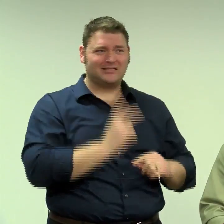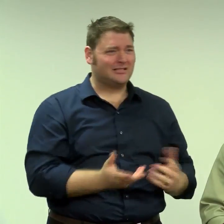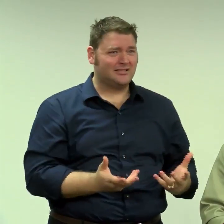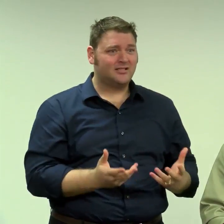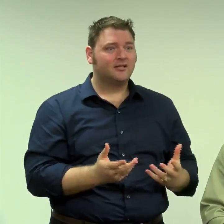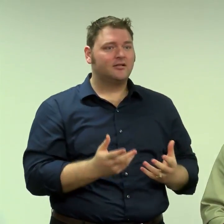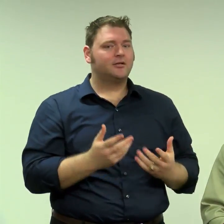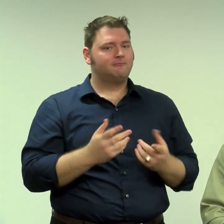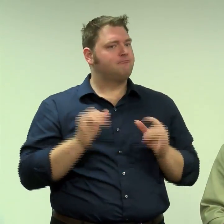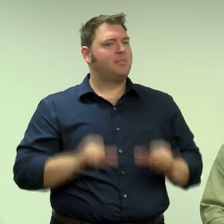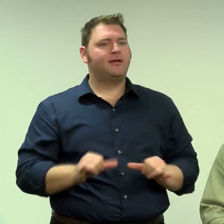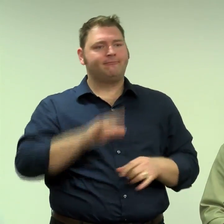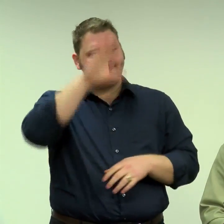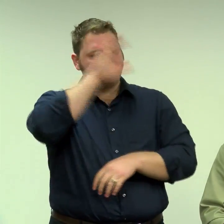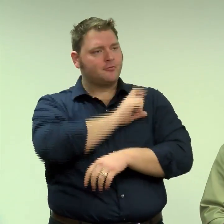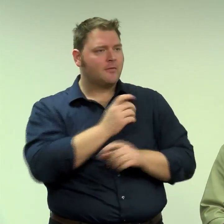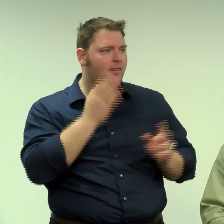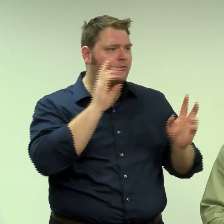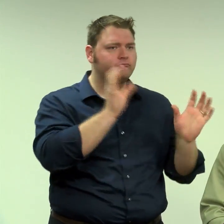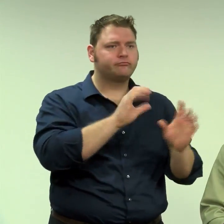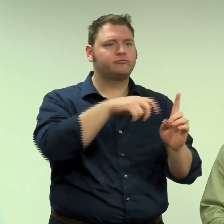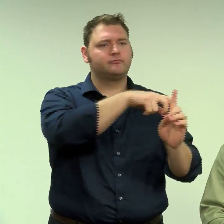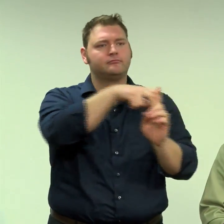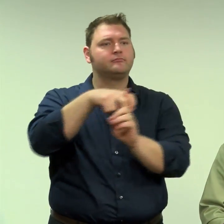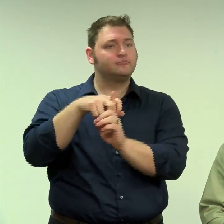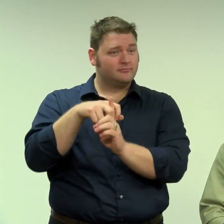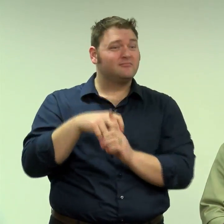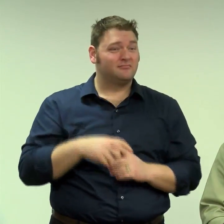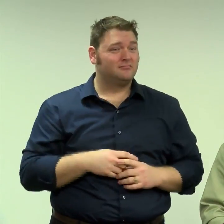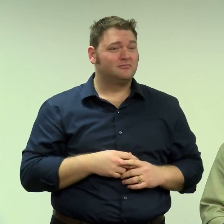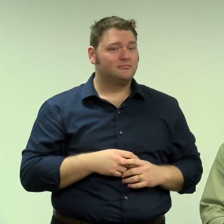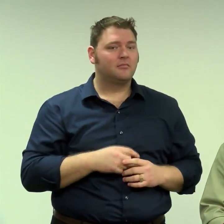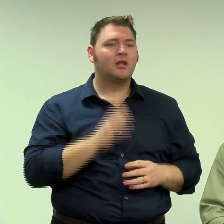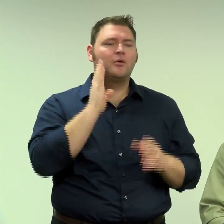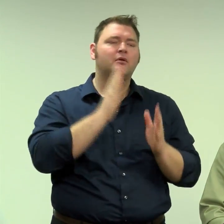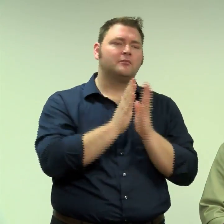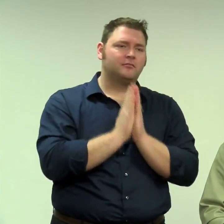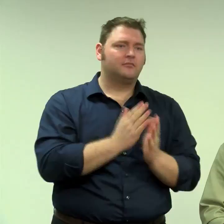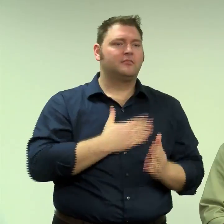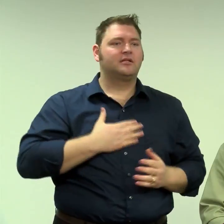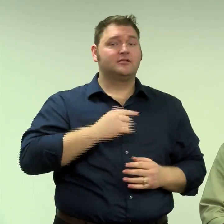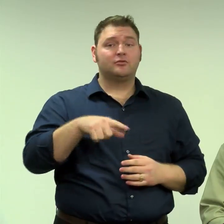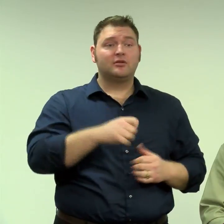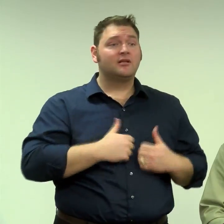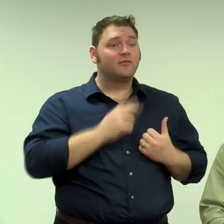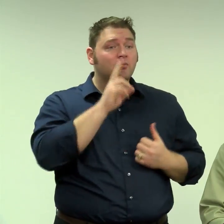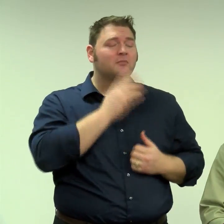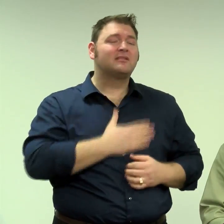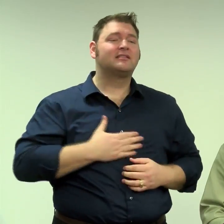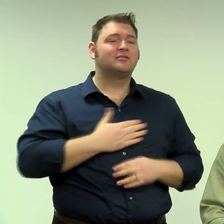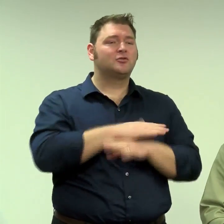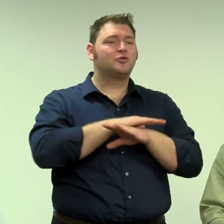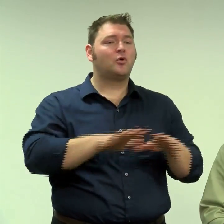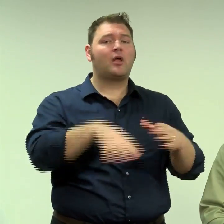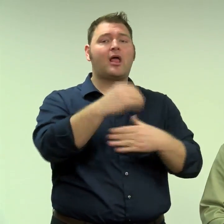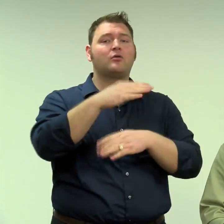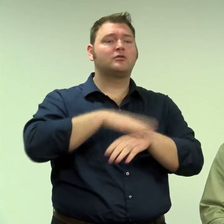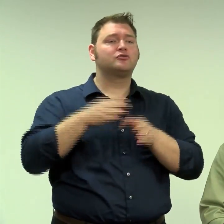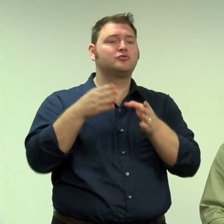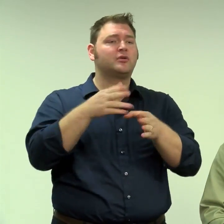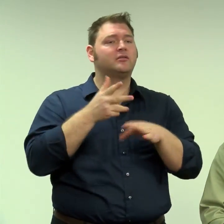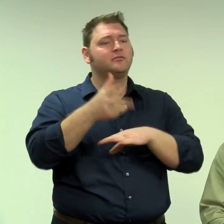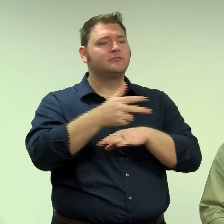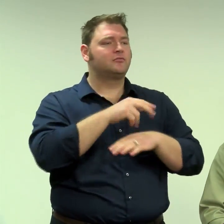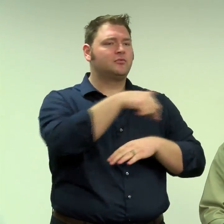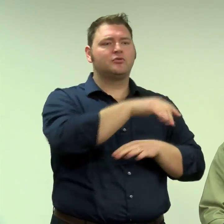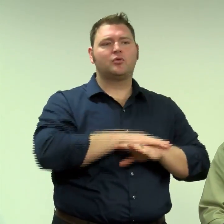all Houstonians to stay off the street. I'm going to continue to ask all Houstonians to stay off the street. But I want to underscore this. I'm